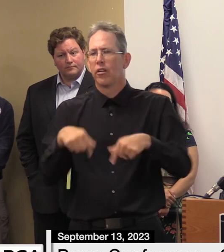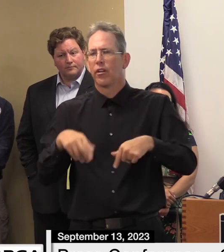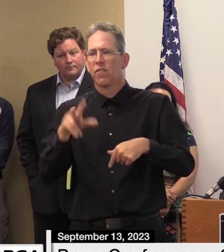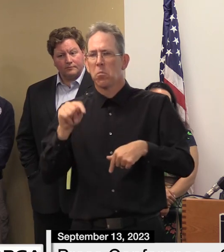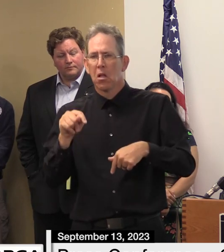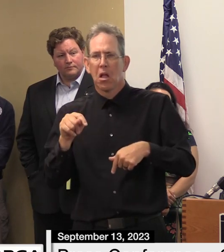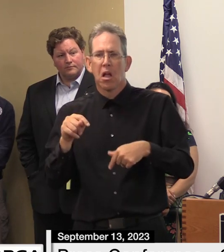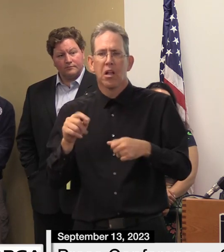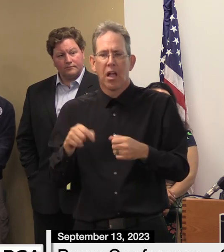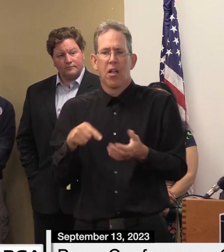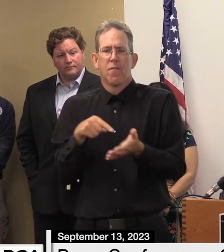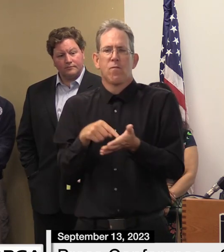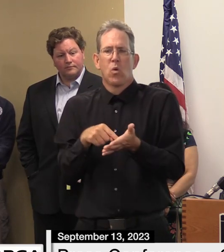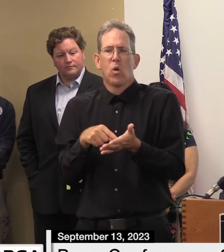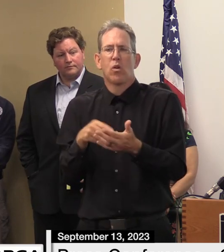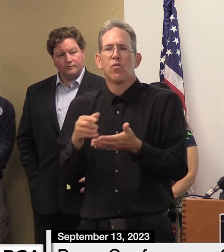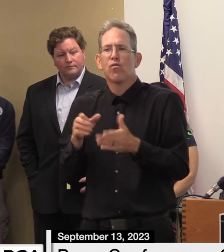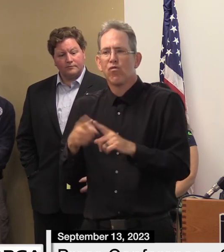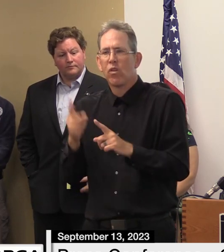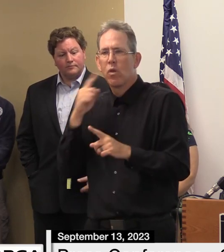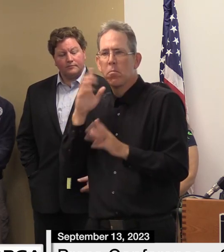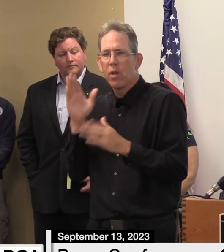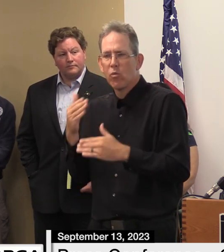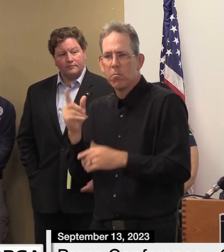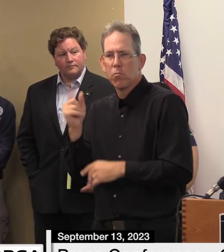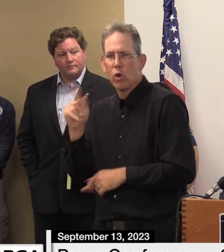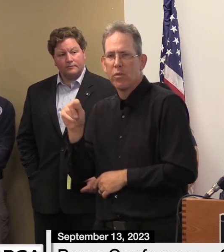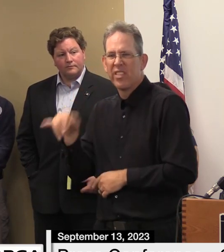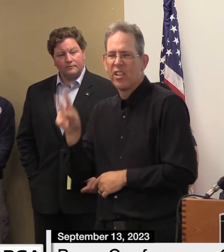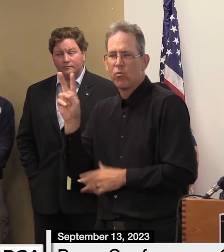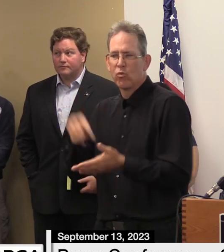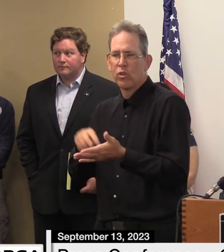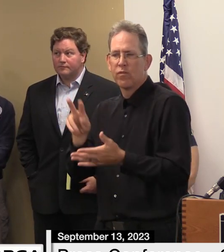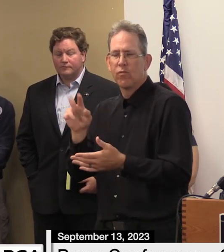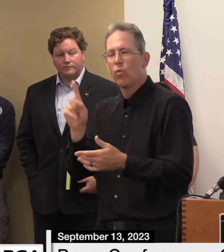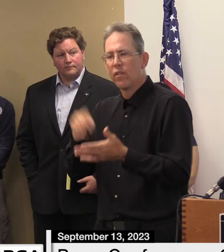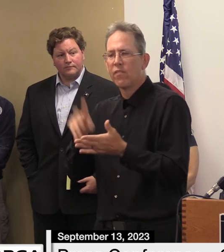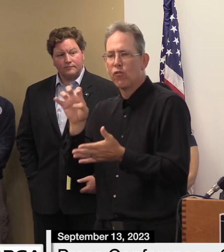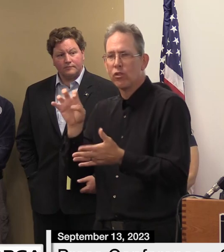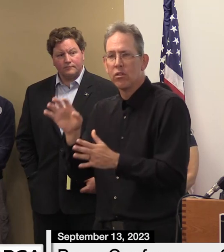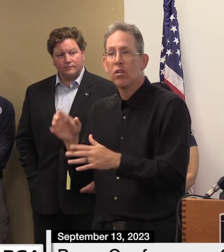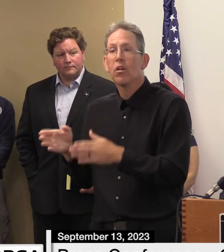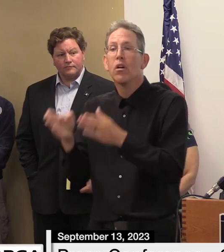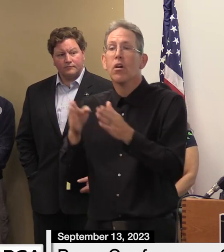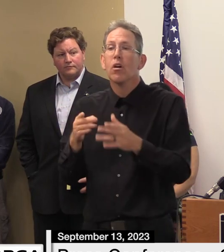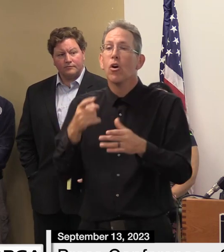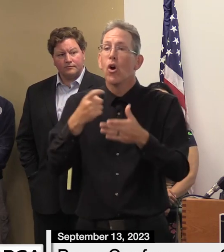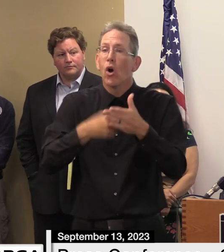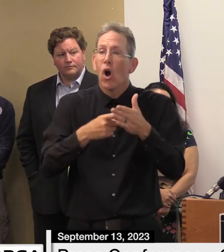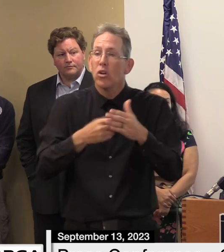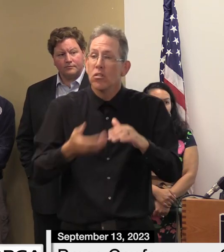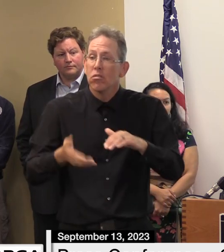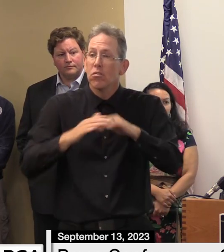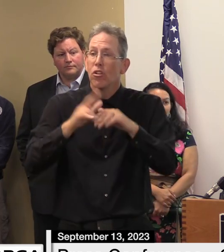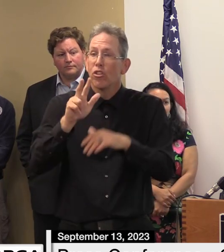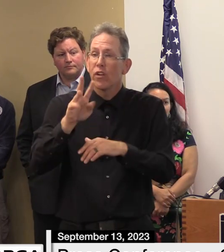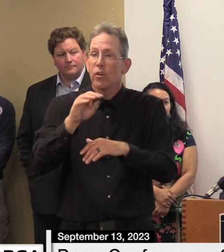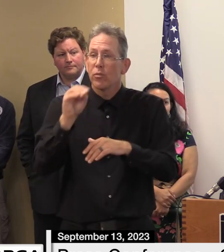afford renting a one-bedroom apartment. The increase in housing development costs are being driven